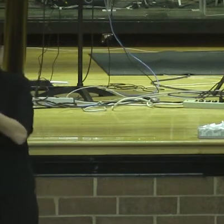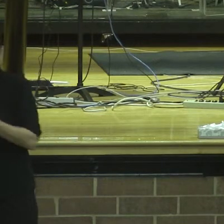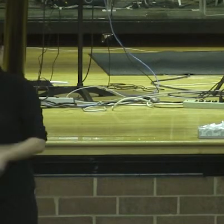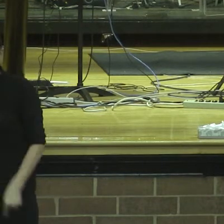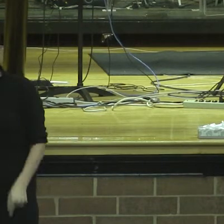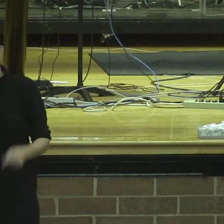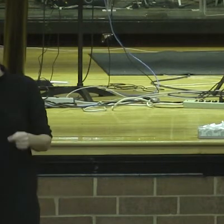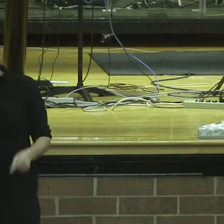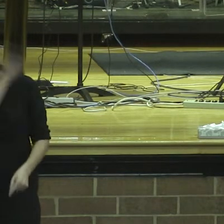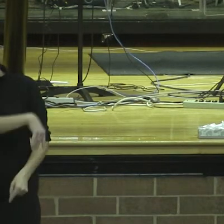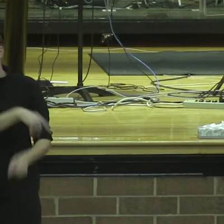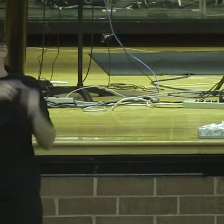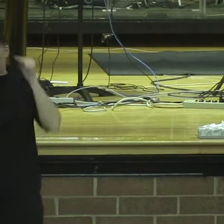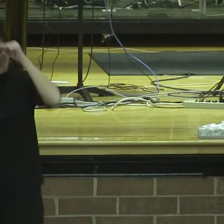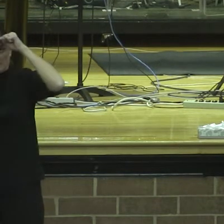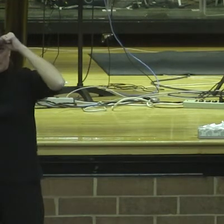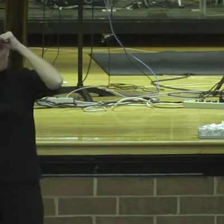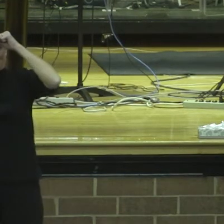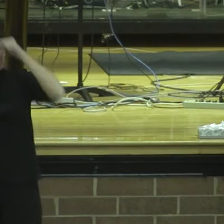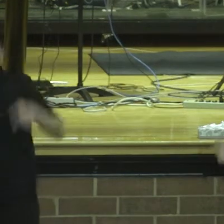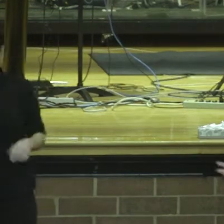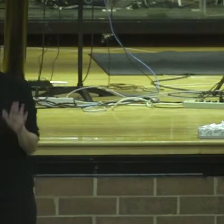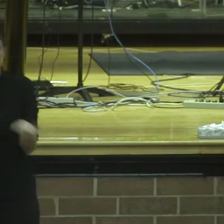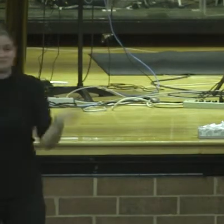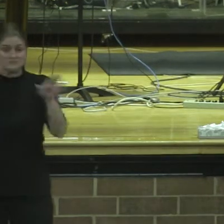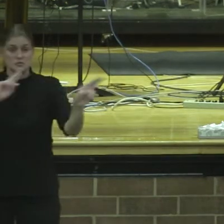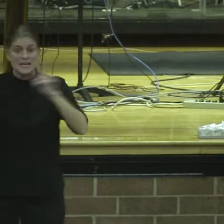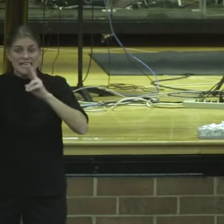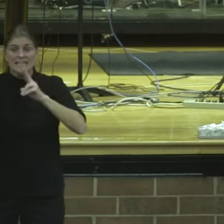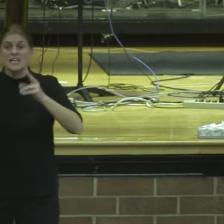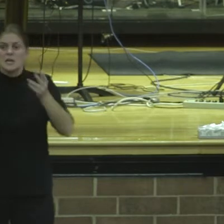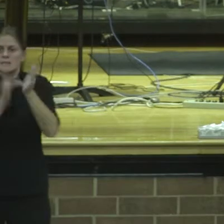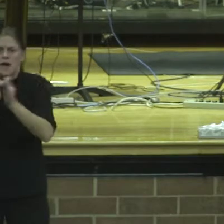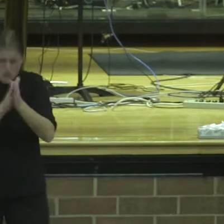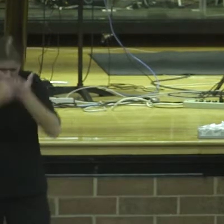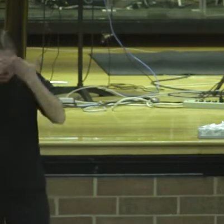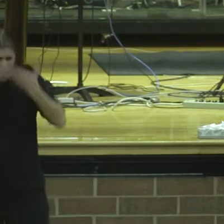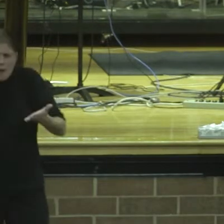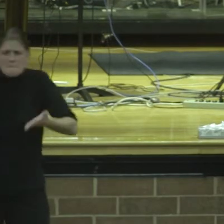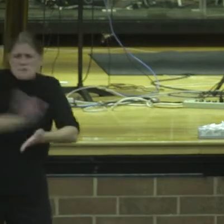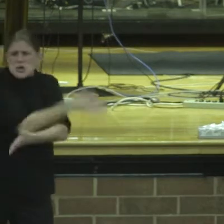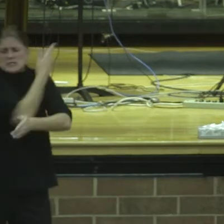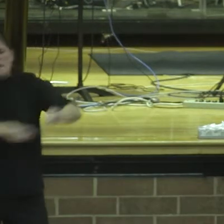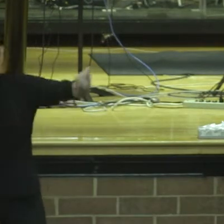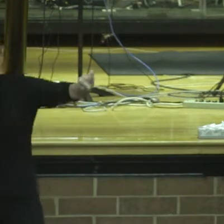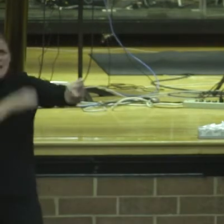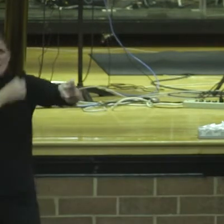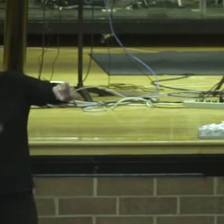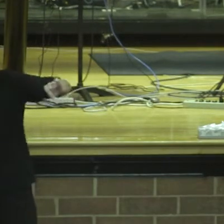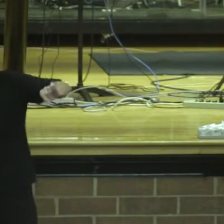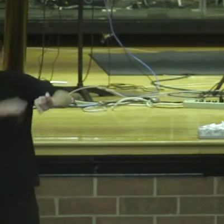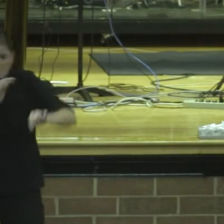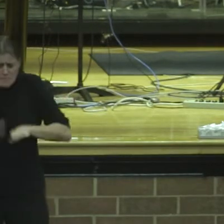head. So here we go. So picture, if you will, the orchestra comes up. You hear the strings playing, drums, little toms kind of playing a